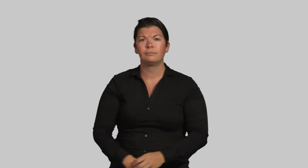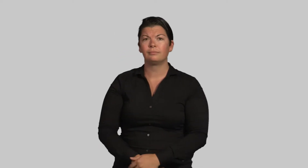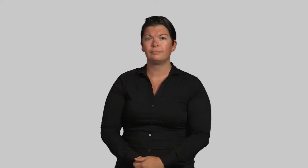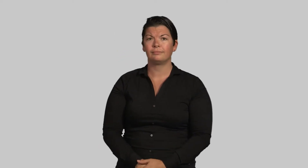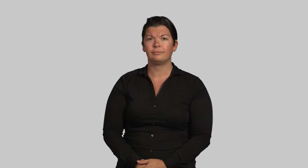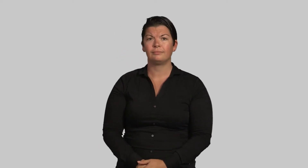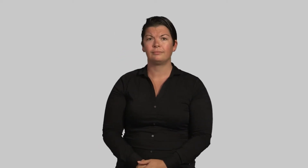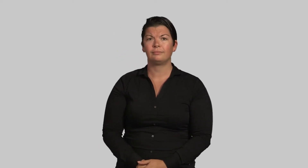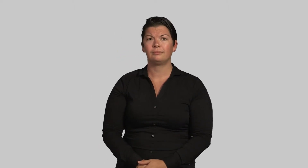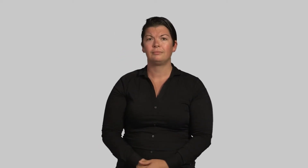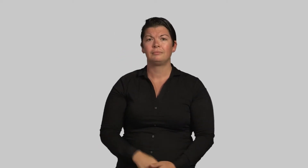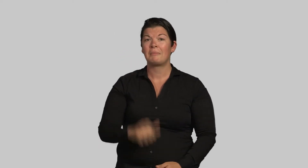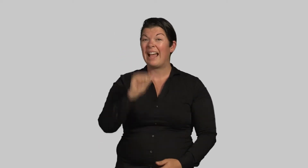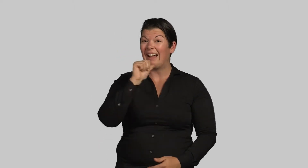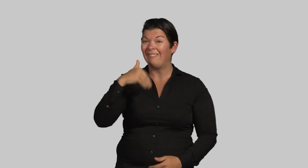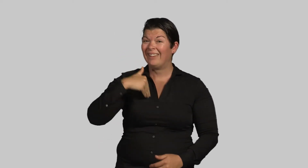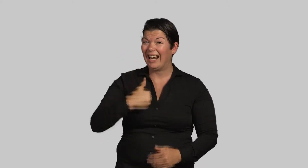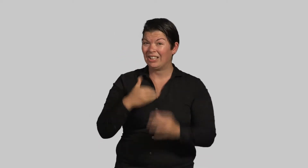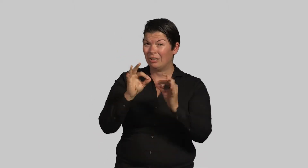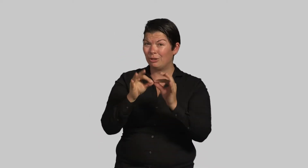interpreter will come in.